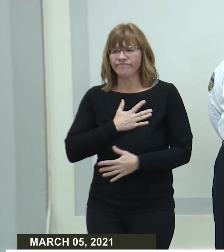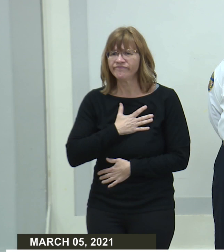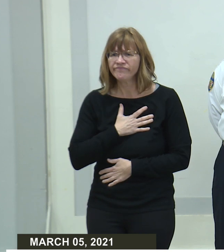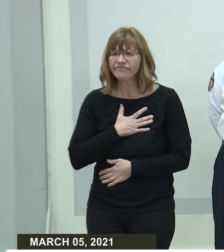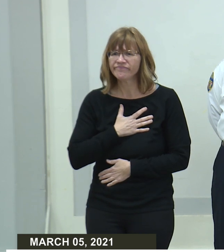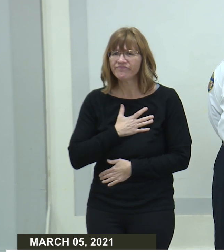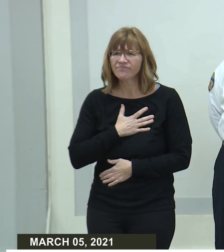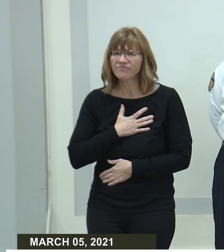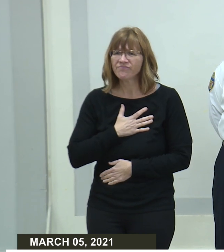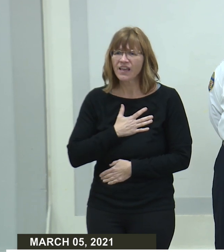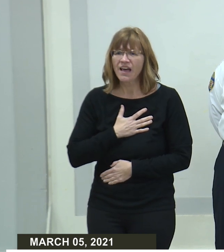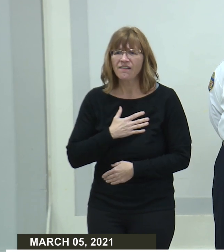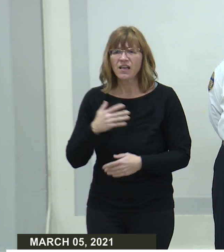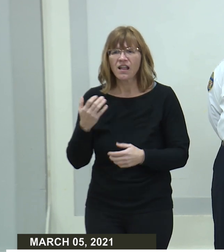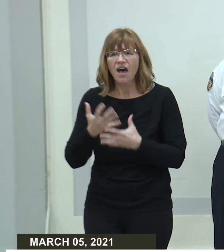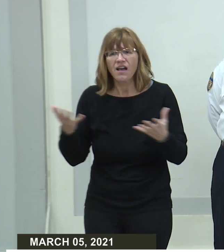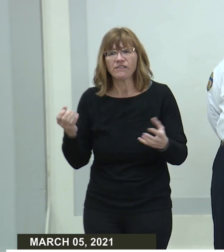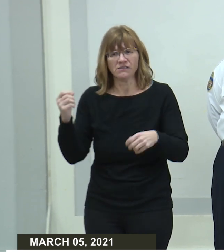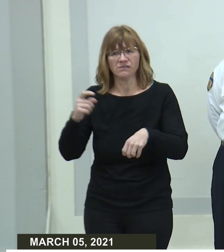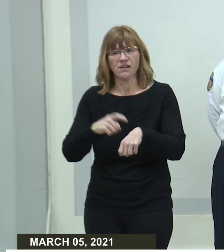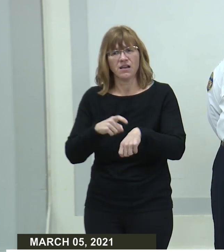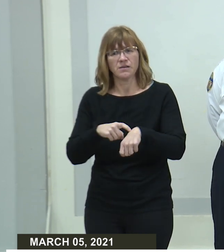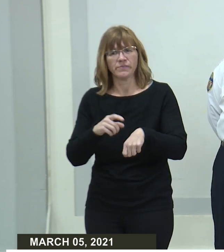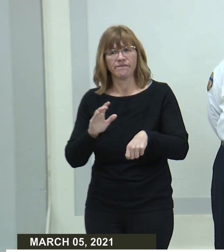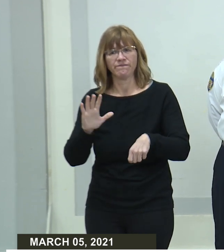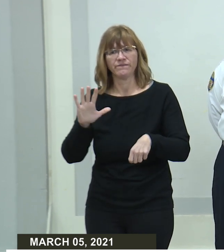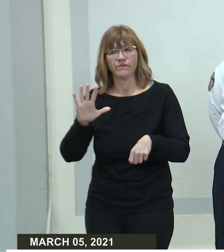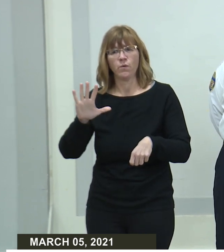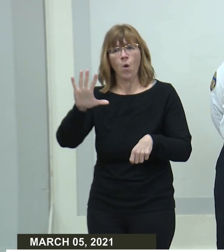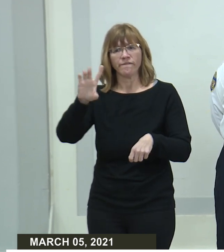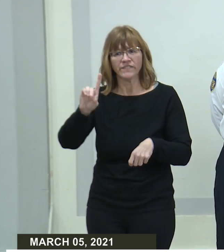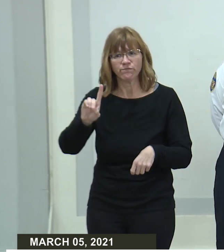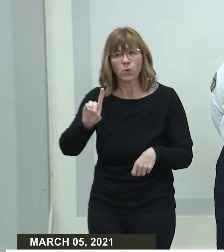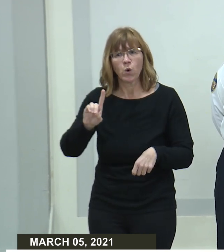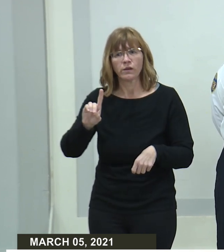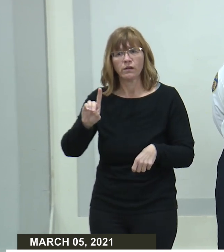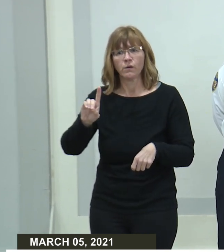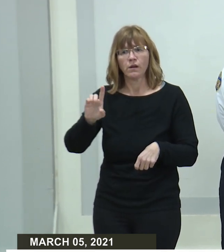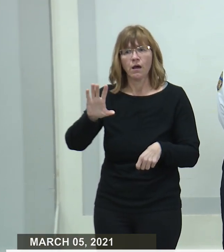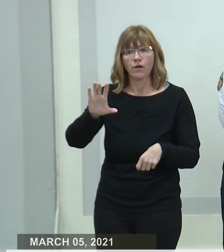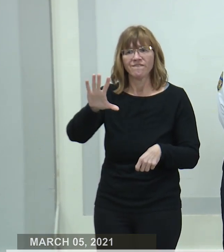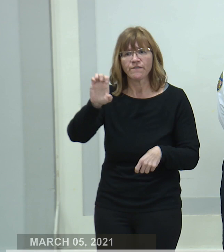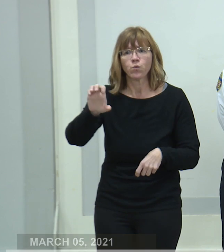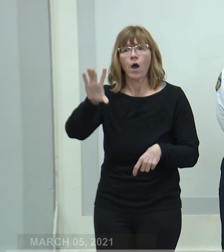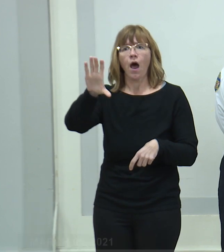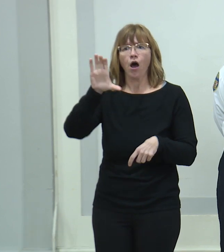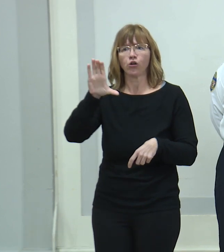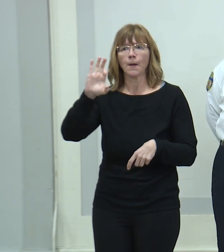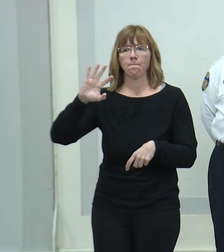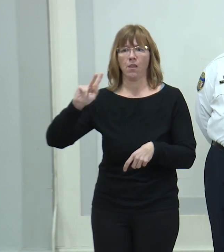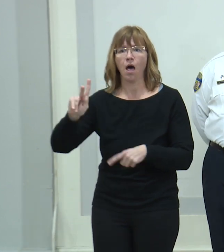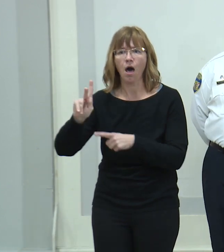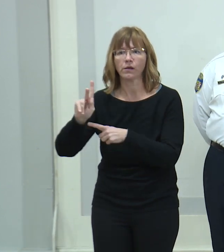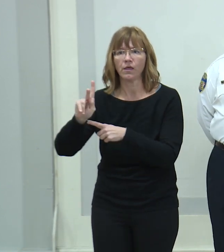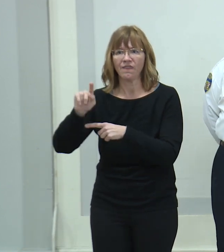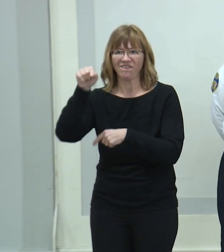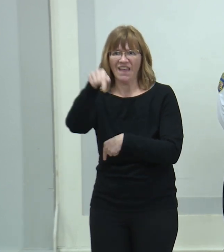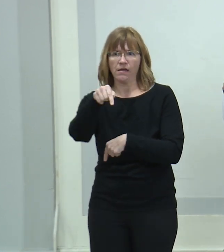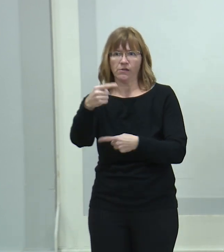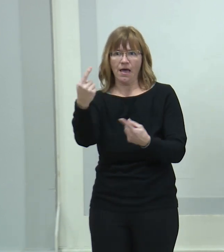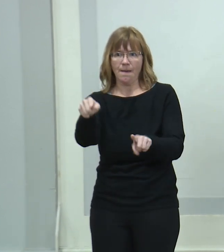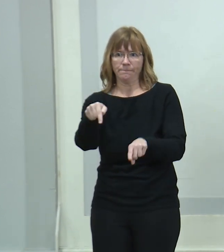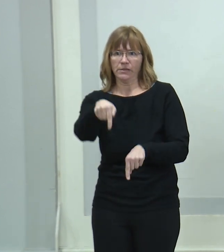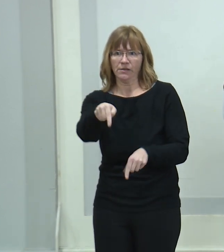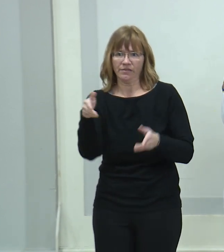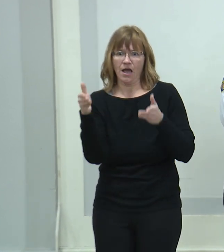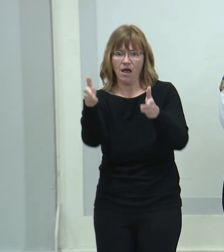spent a lot of time in the 5100 block of Charles Grove Road. I was in houses in that block. Now imagine what